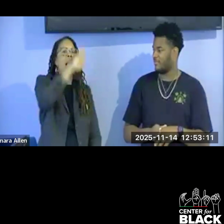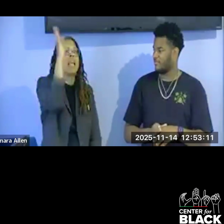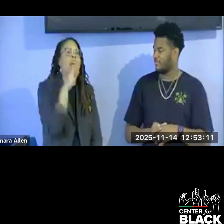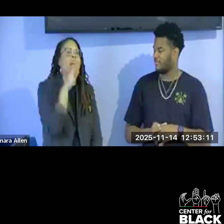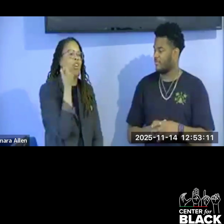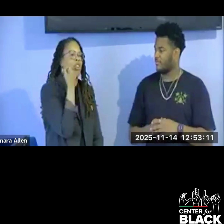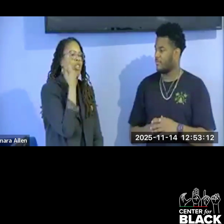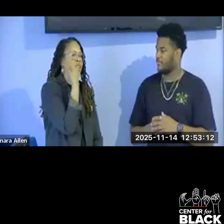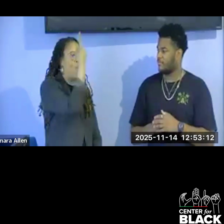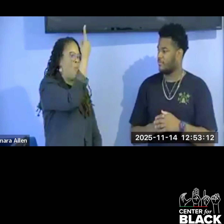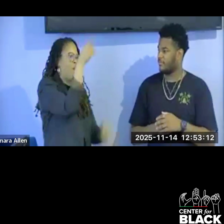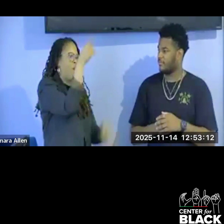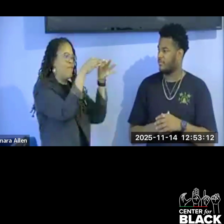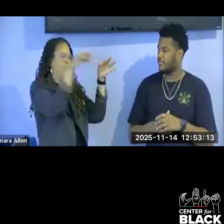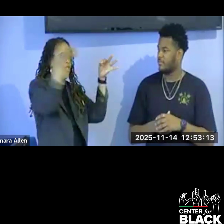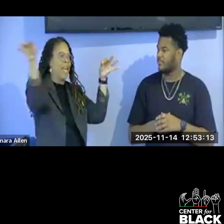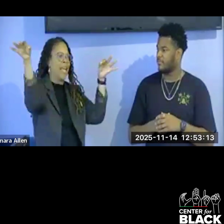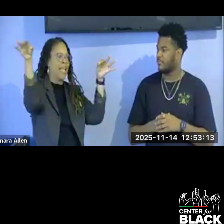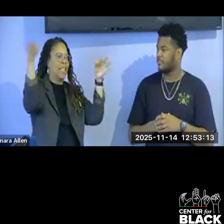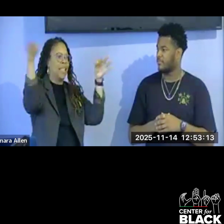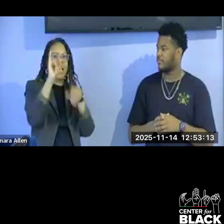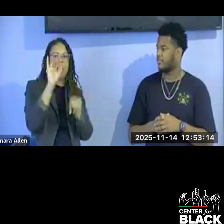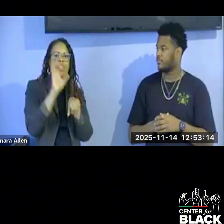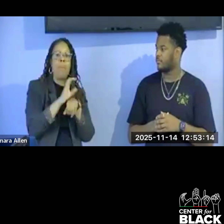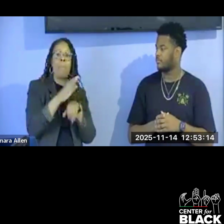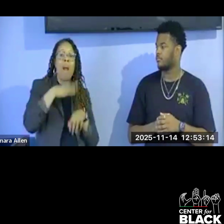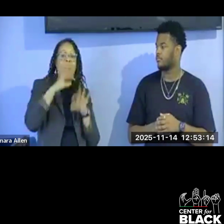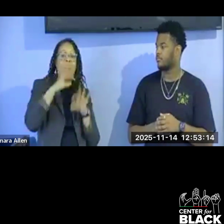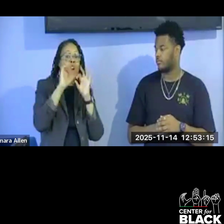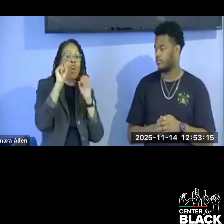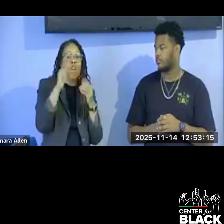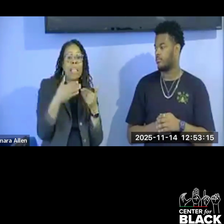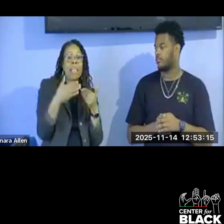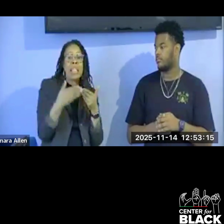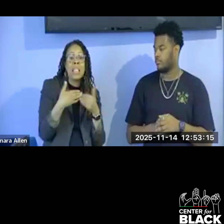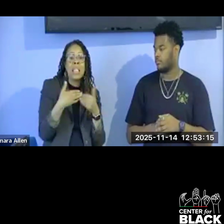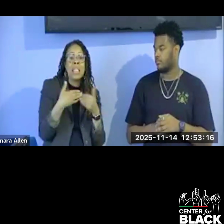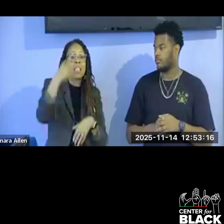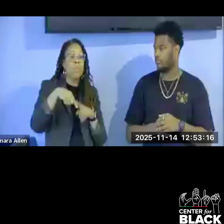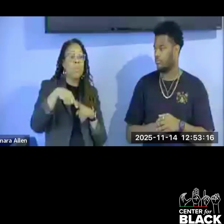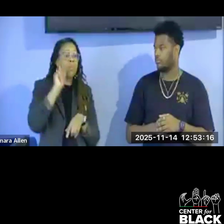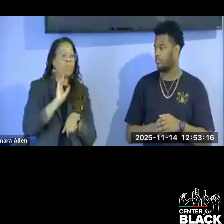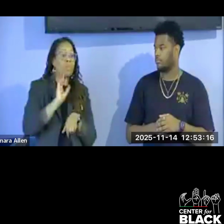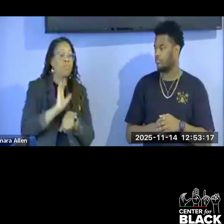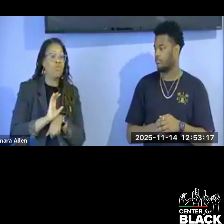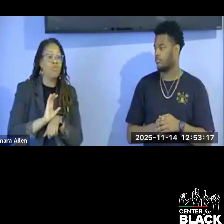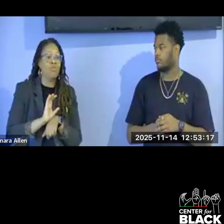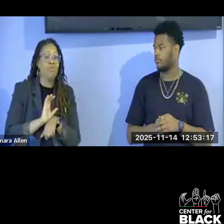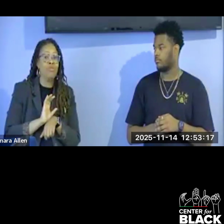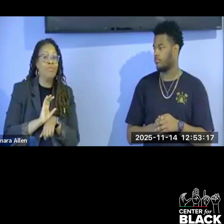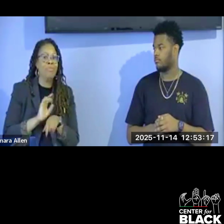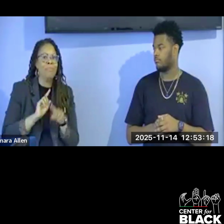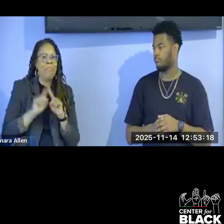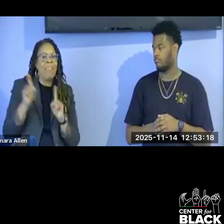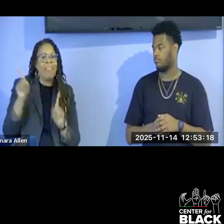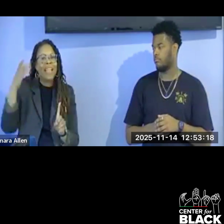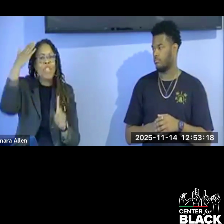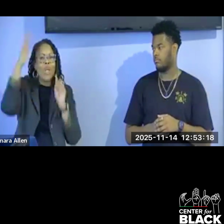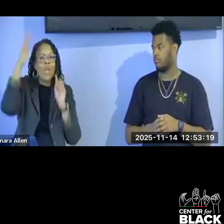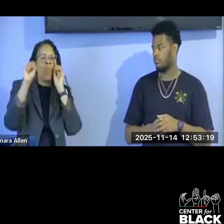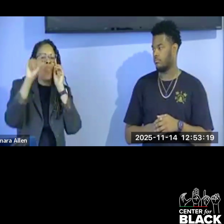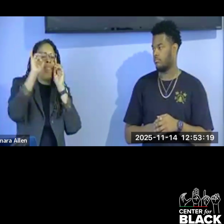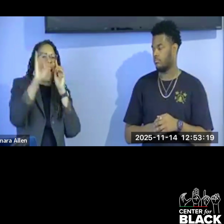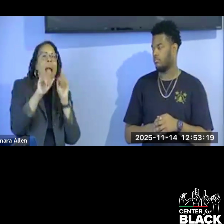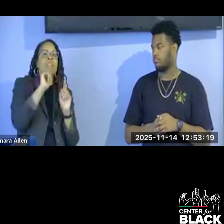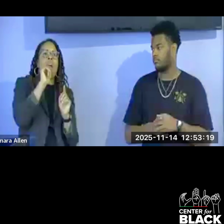are singing and dancing, but I didn't understand a thing. And my family could have easily taken me to a deaf